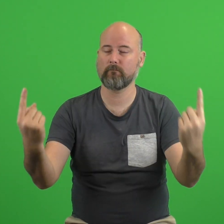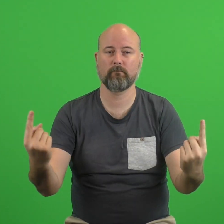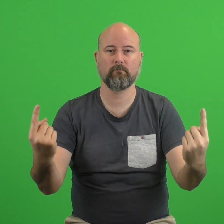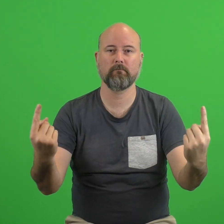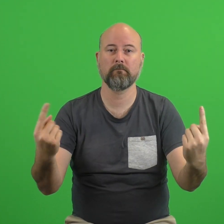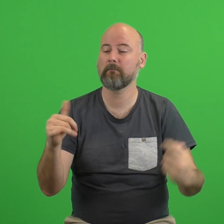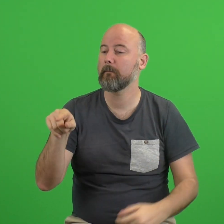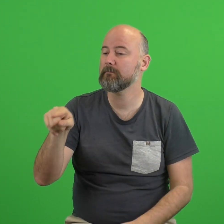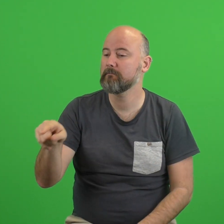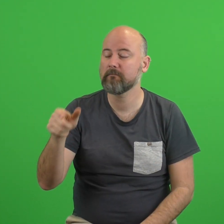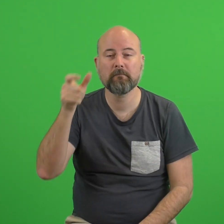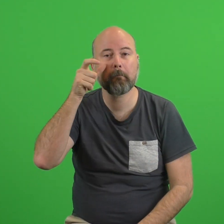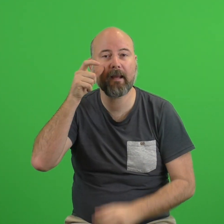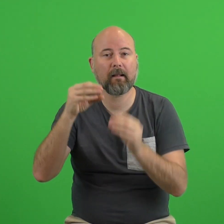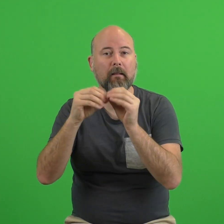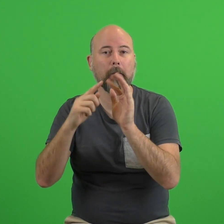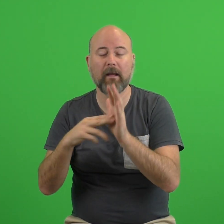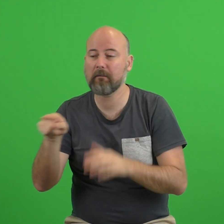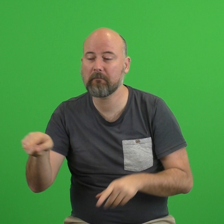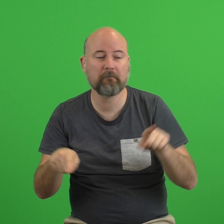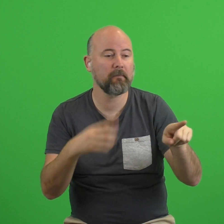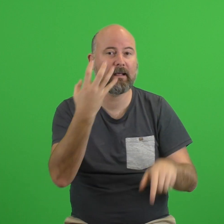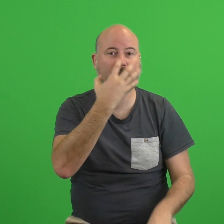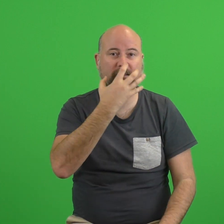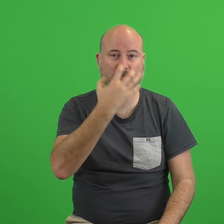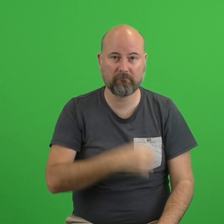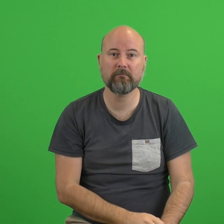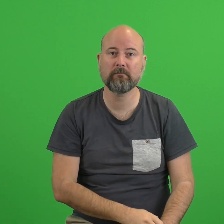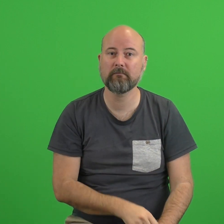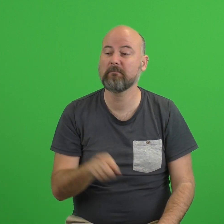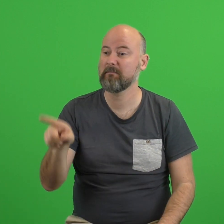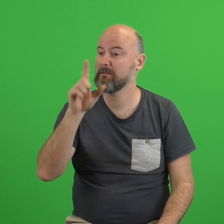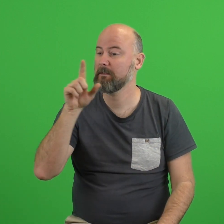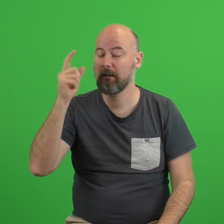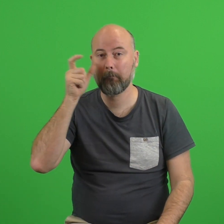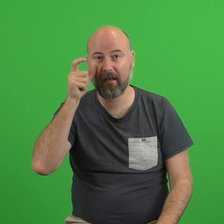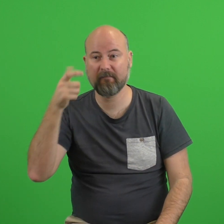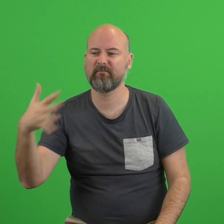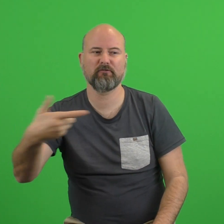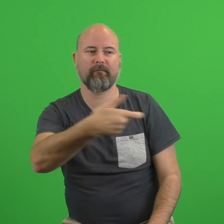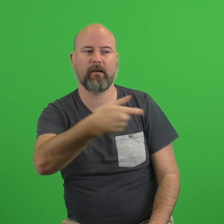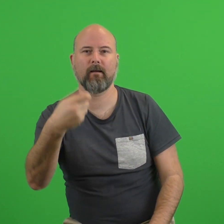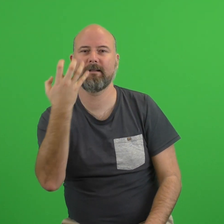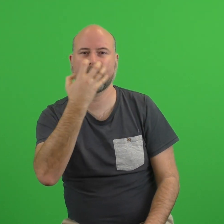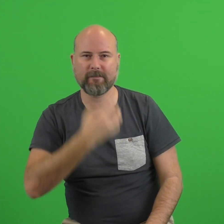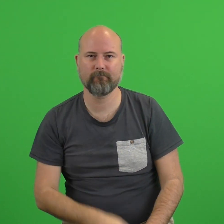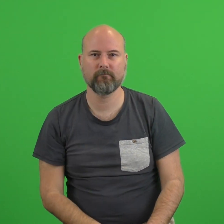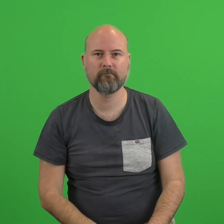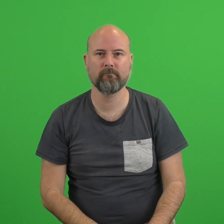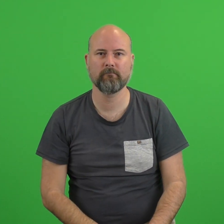It could be two friends that I set up in space, perhaps Ben and Eddie. I've set them up in this way, and I can show Ben